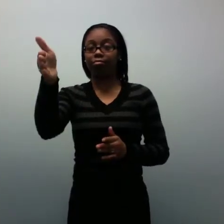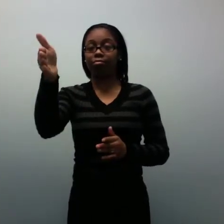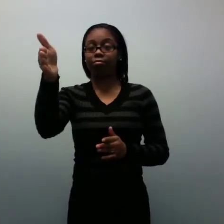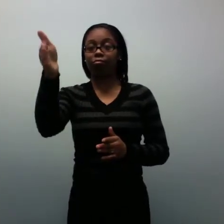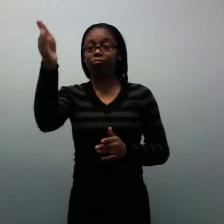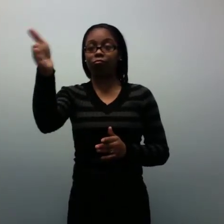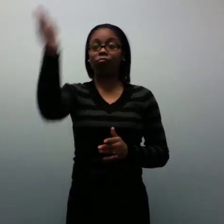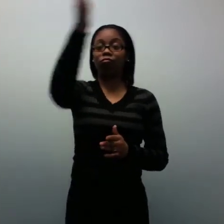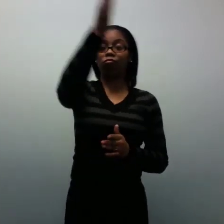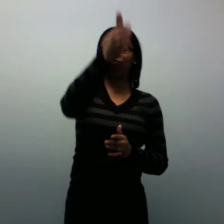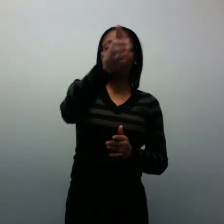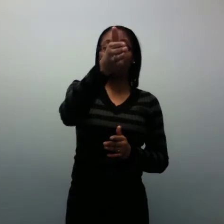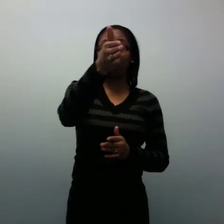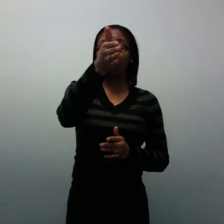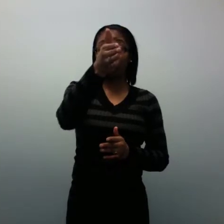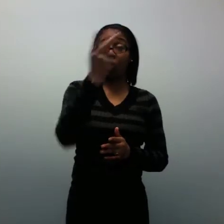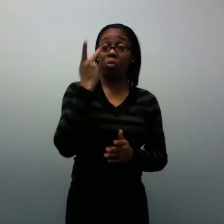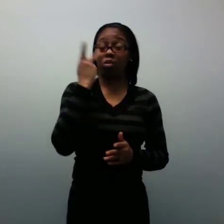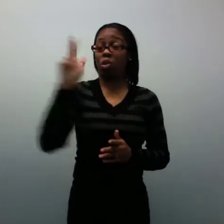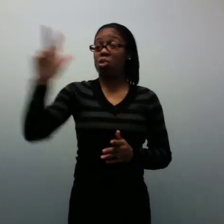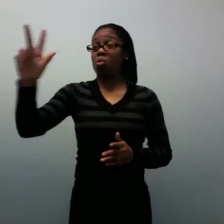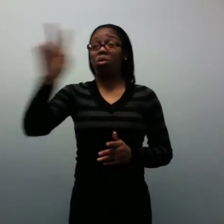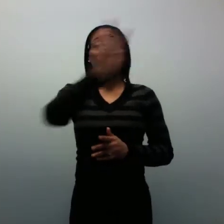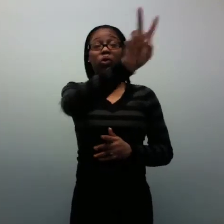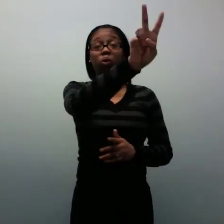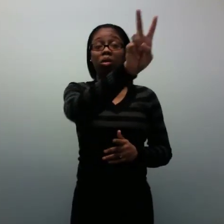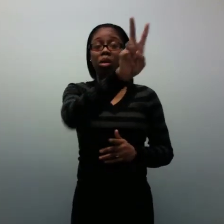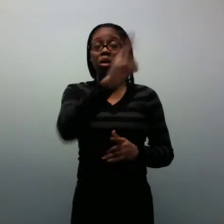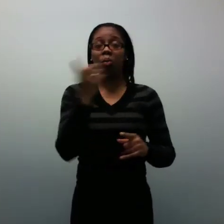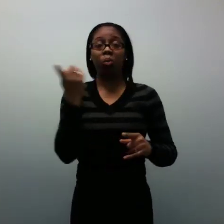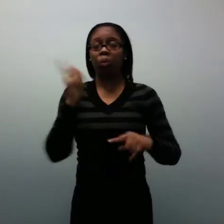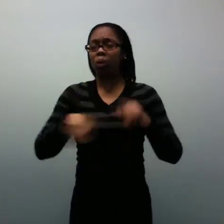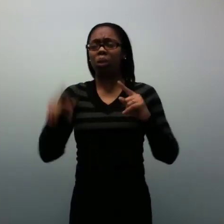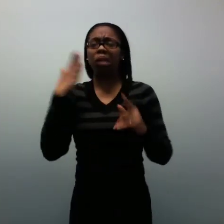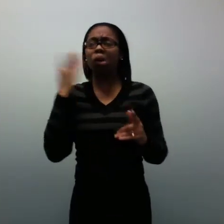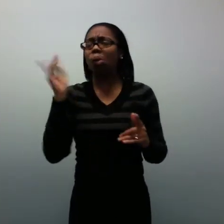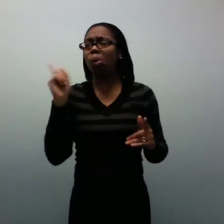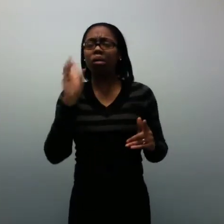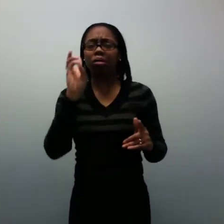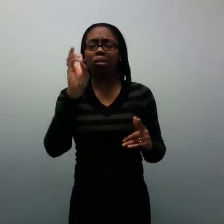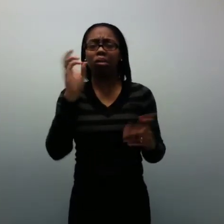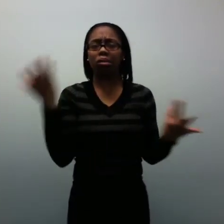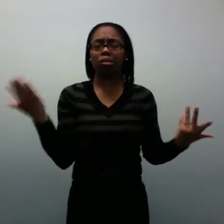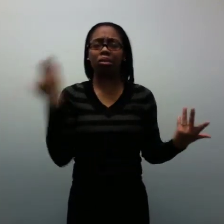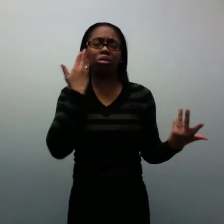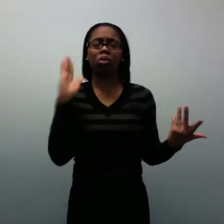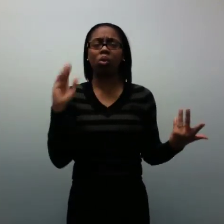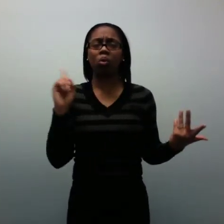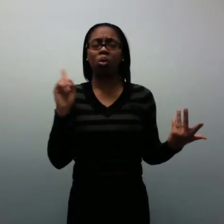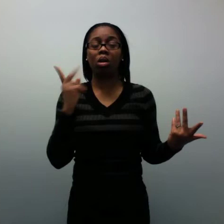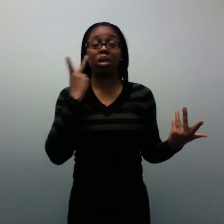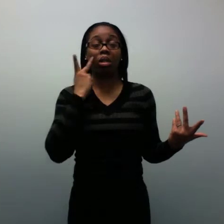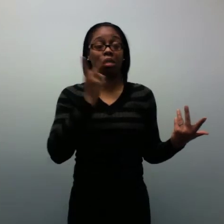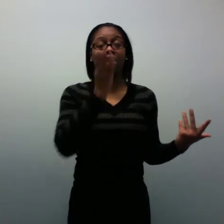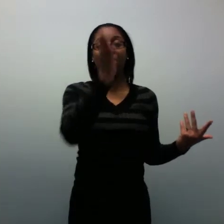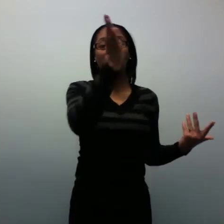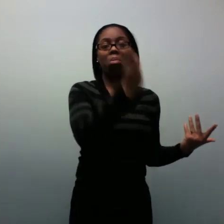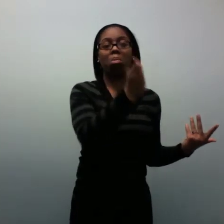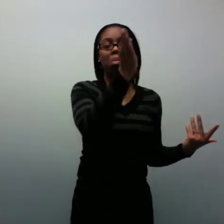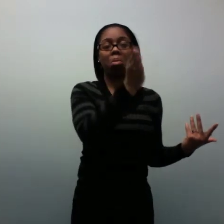That was the problem we looked at before. Where does that 6 go? Notice there's a 6 there. Notice the left part of that box is blank. If you want to put a